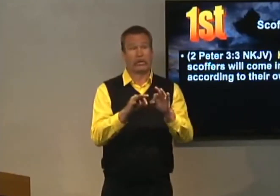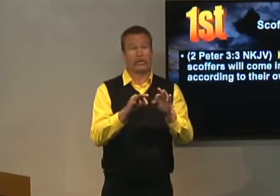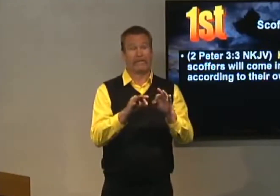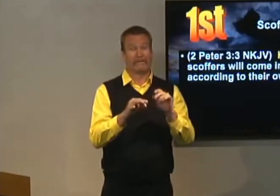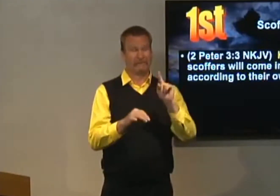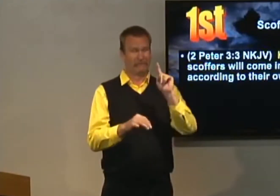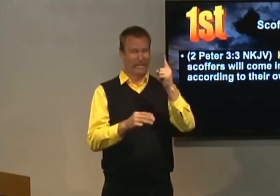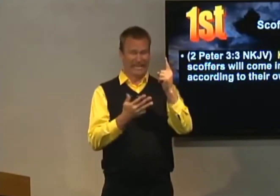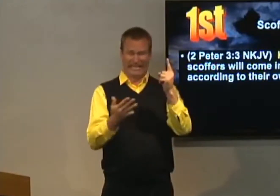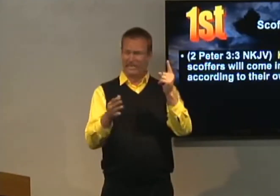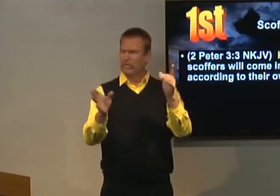So we know